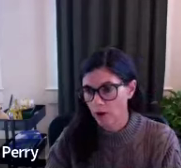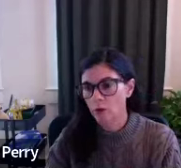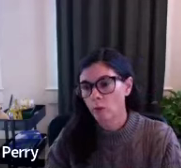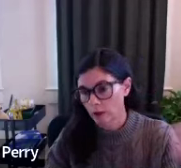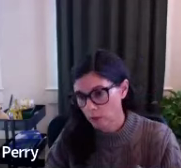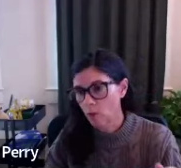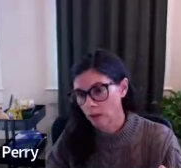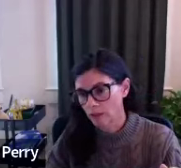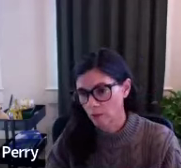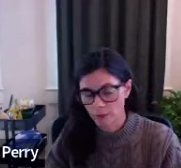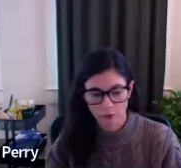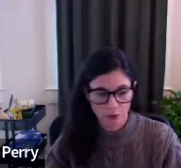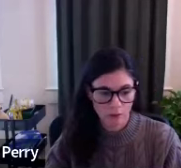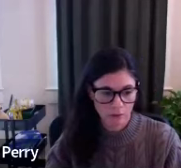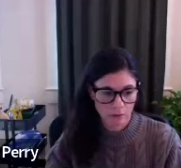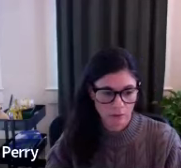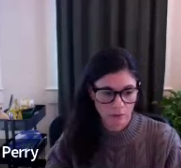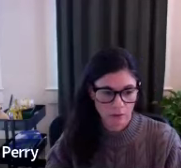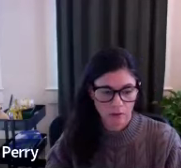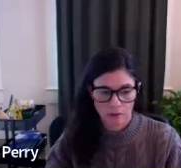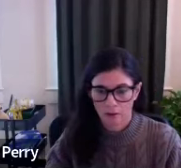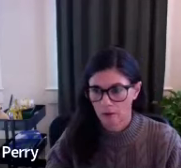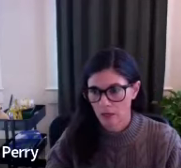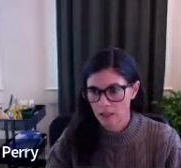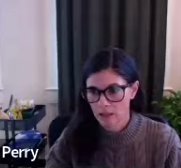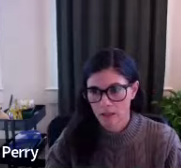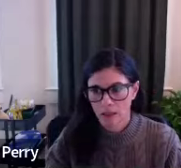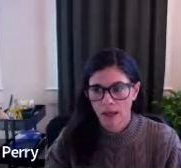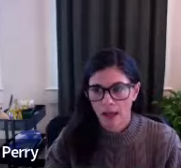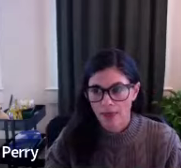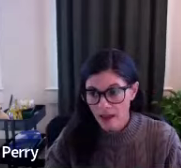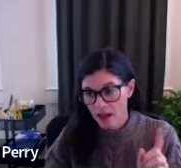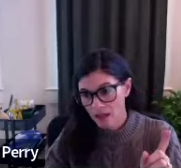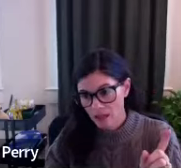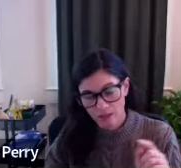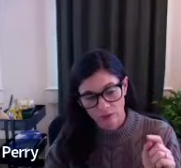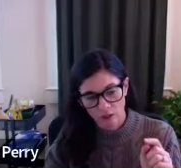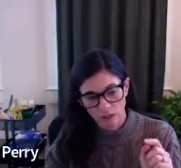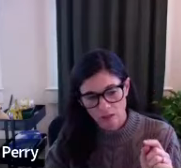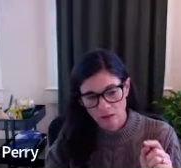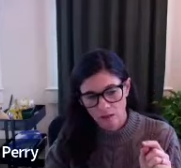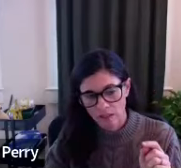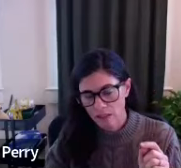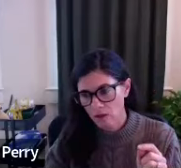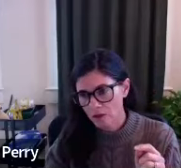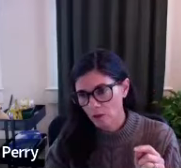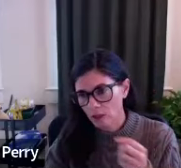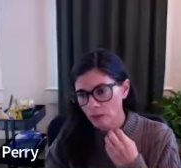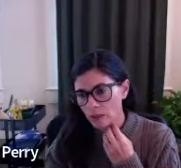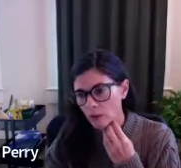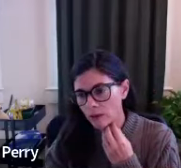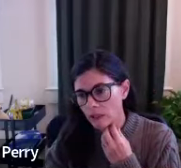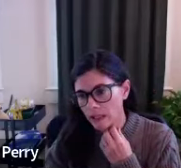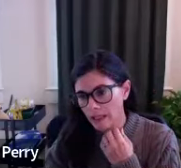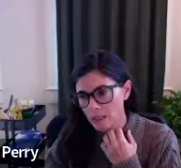here tomorrow where the recordings will be posted. All right. And then if you notice, this is also